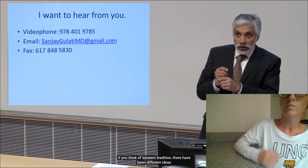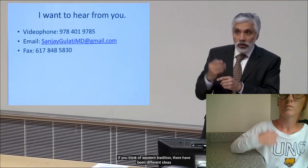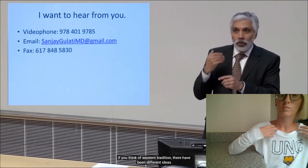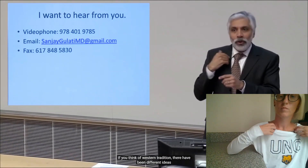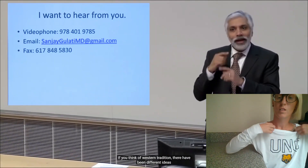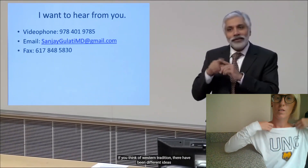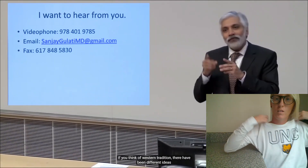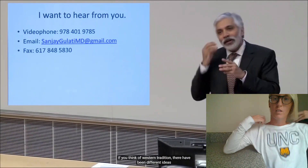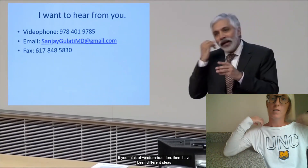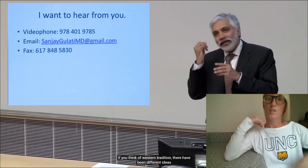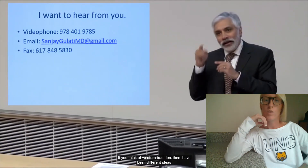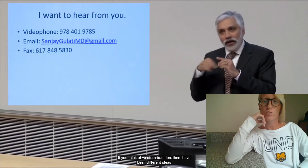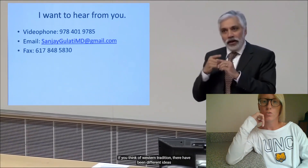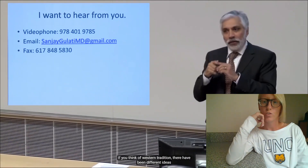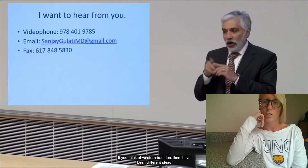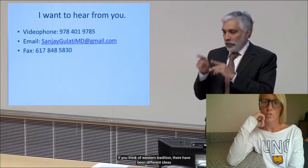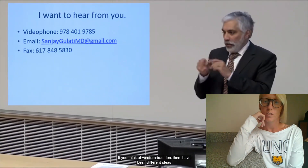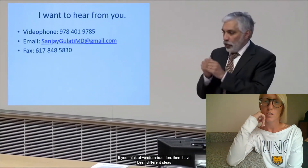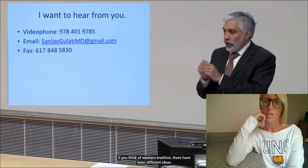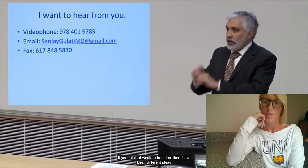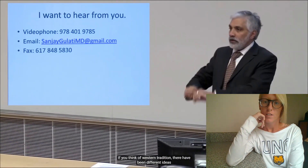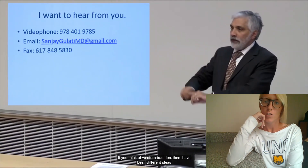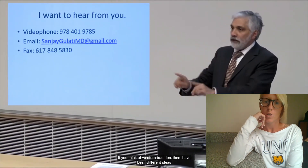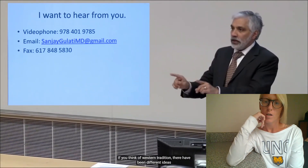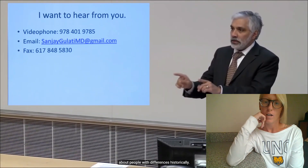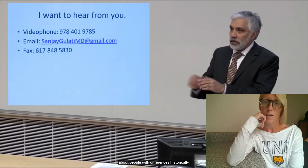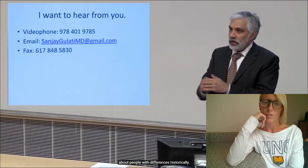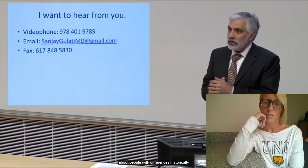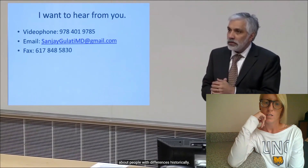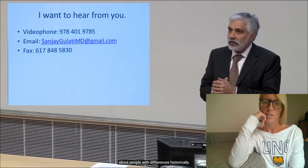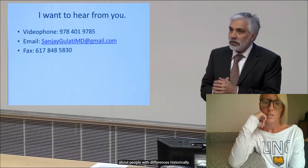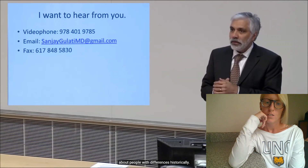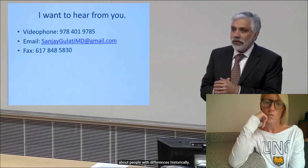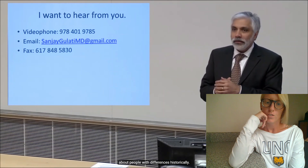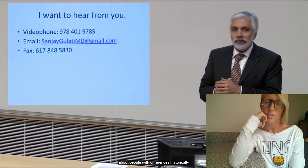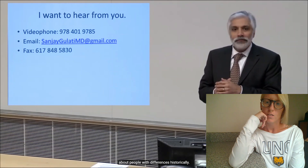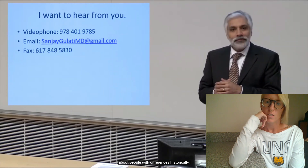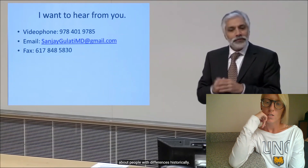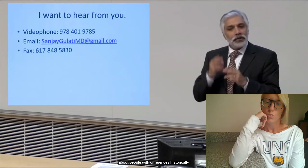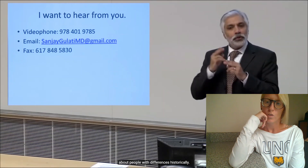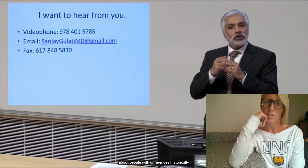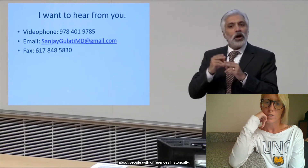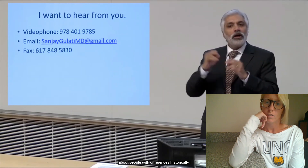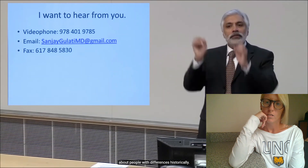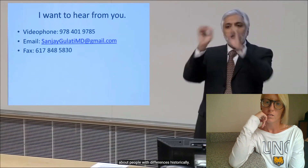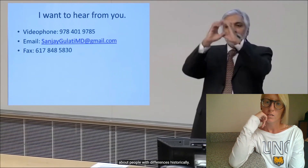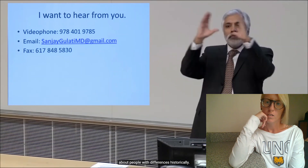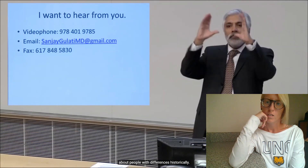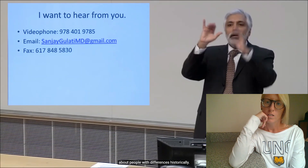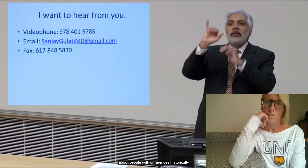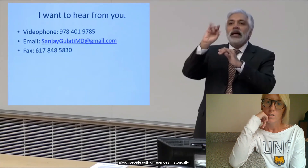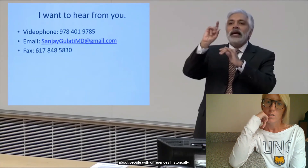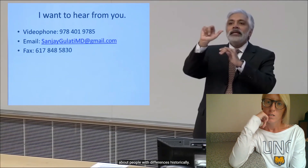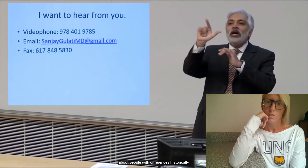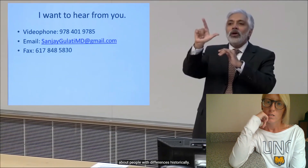If you think of Western In tradition, Western tradition, there have been different talk ideas about about having people with differences differences historically.